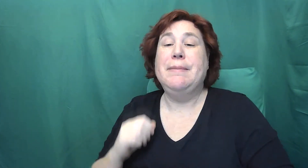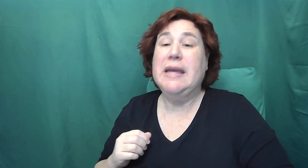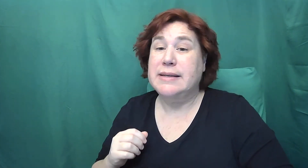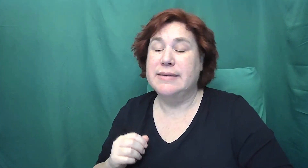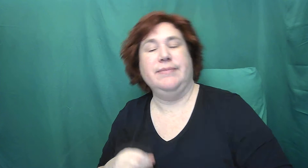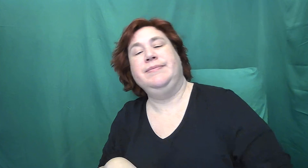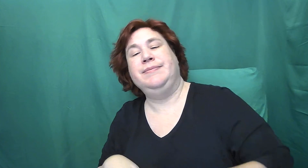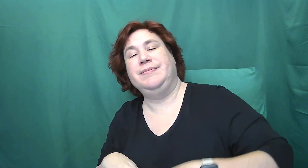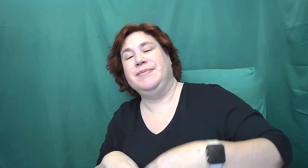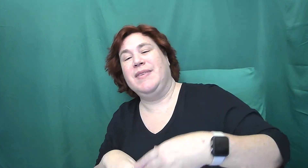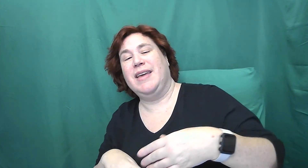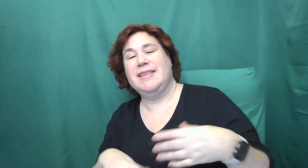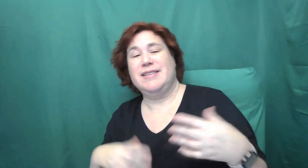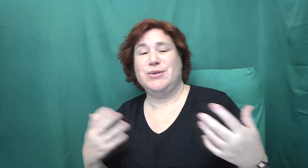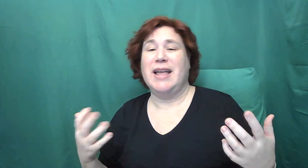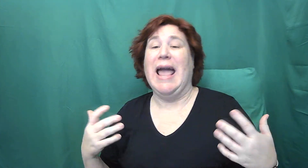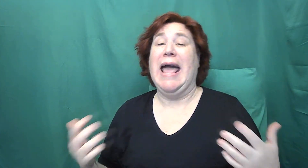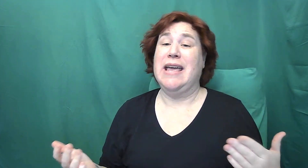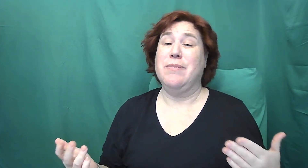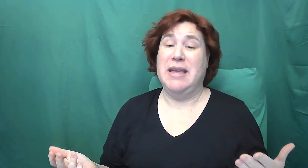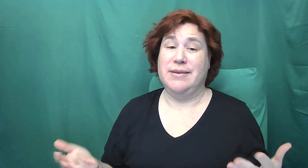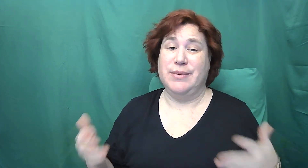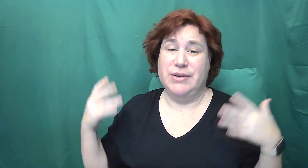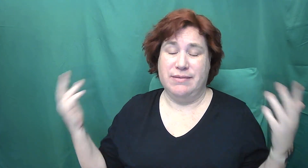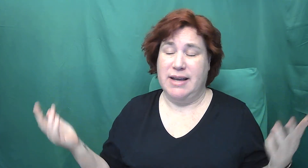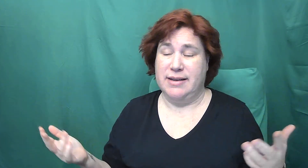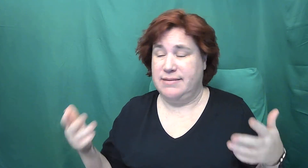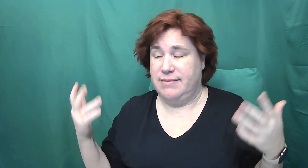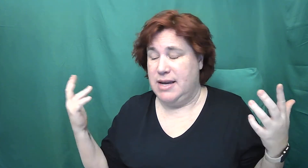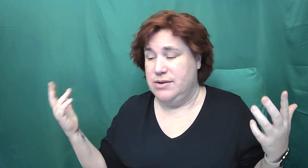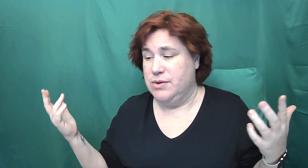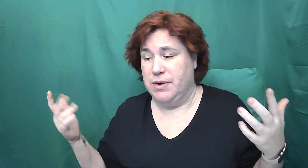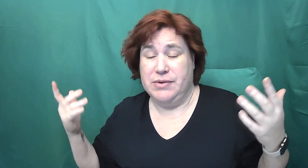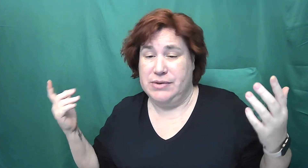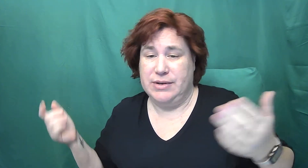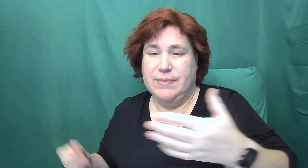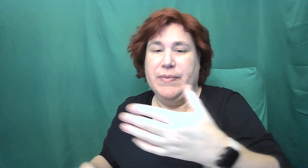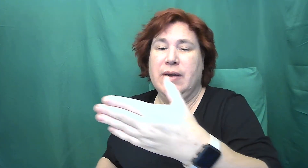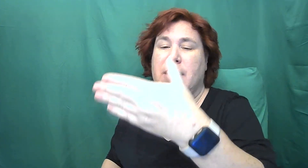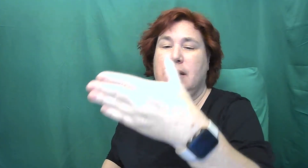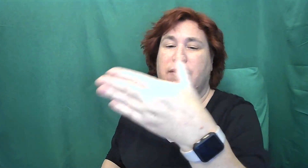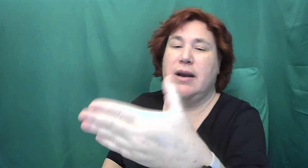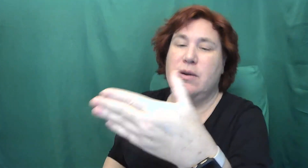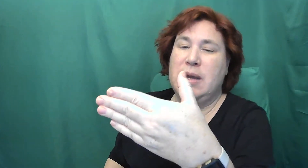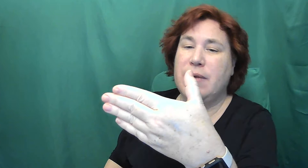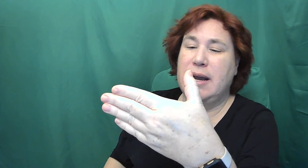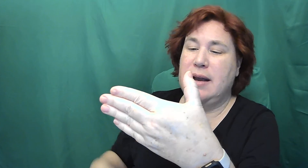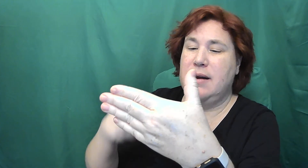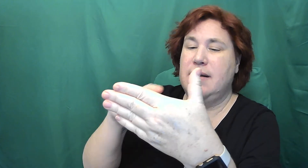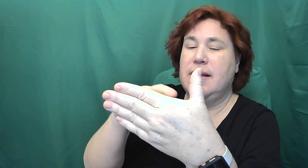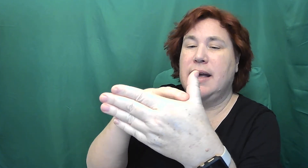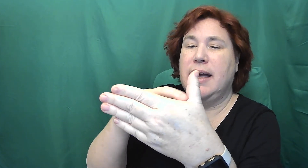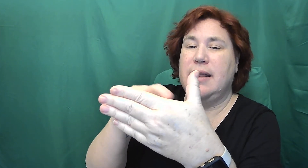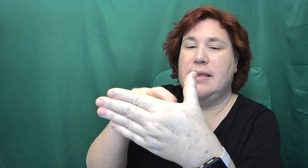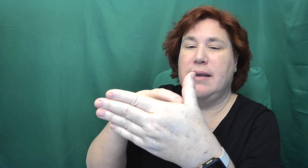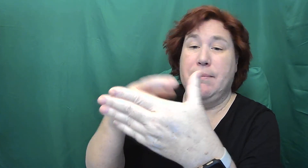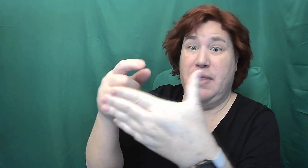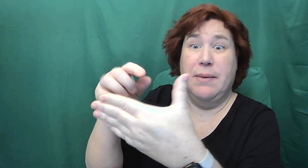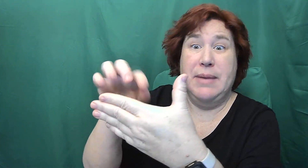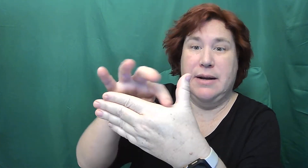Meat. Okay, this is sort of like hanging meat, which I guess they do or used to do. You've got your meat right here, and the meat of